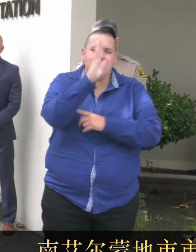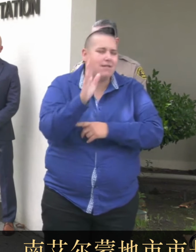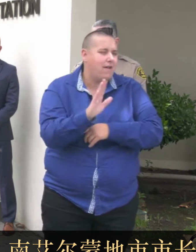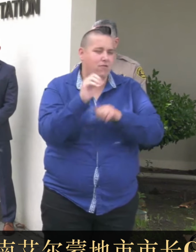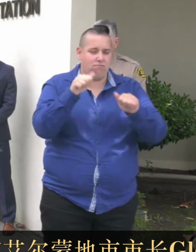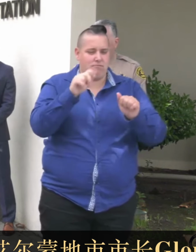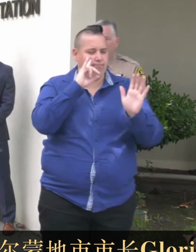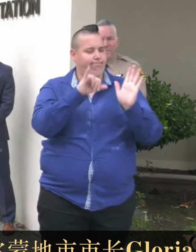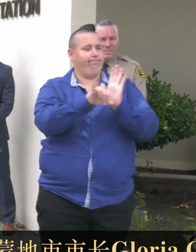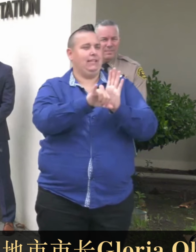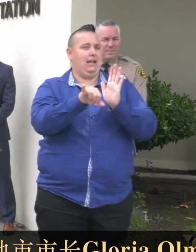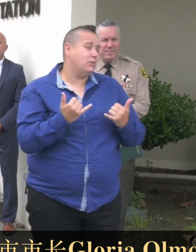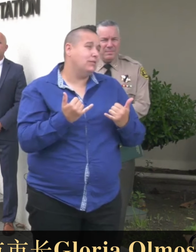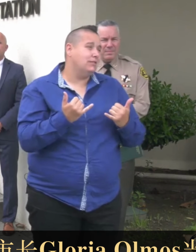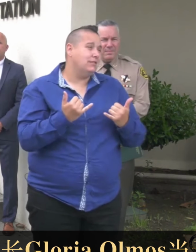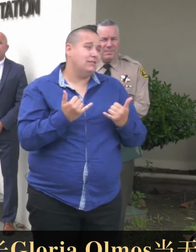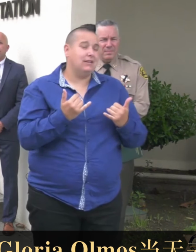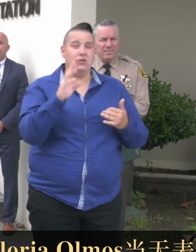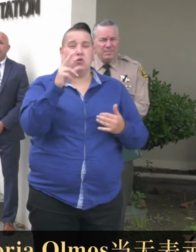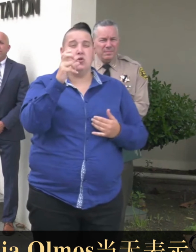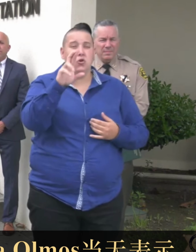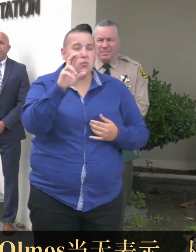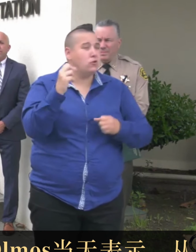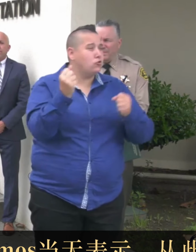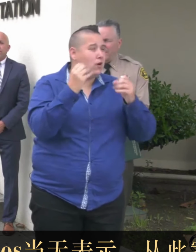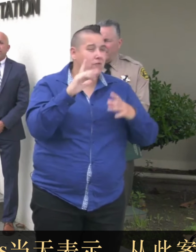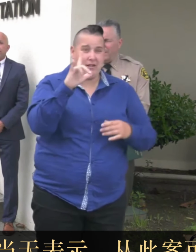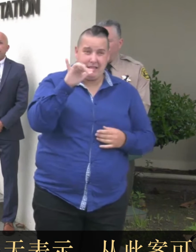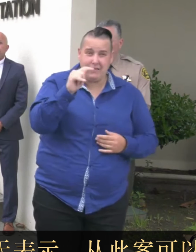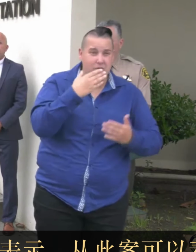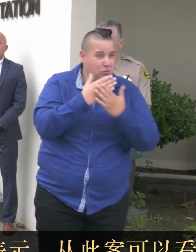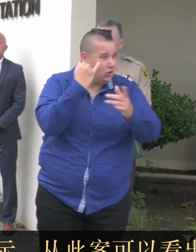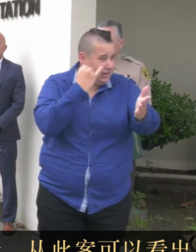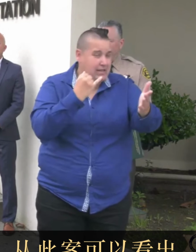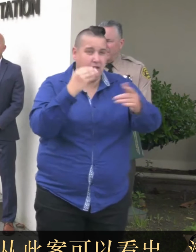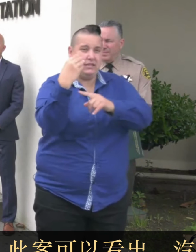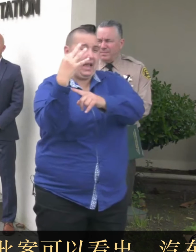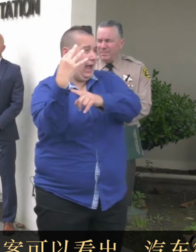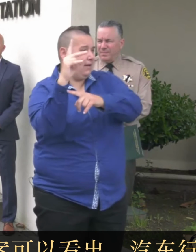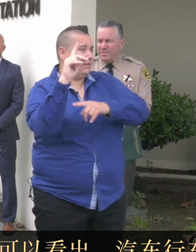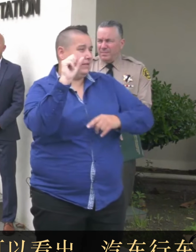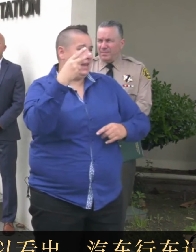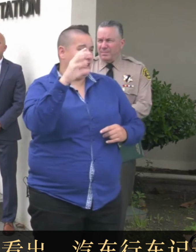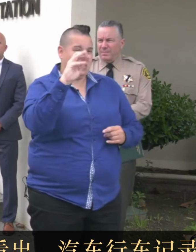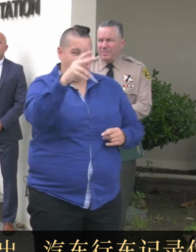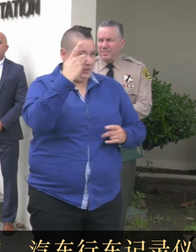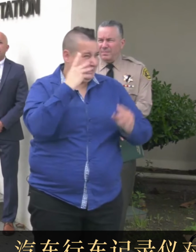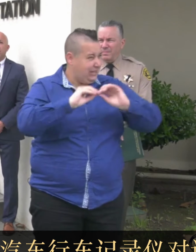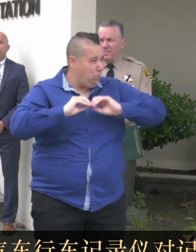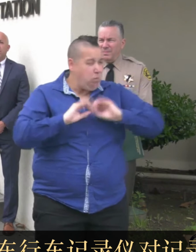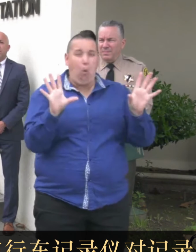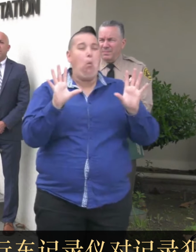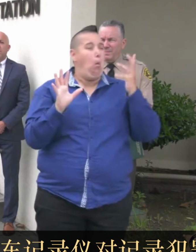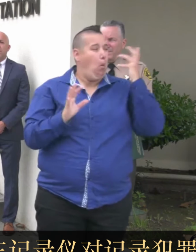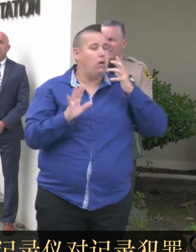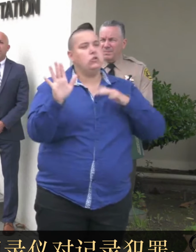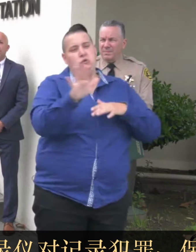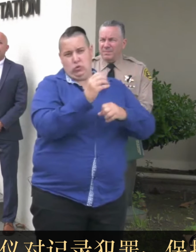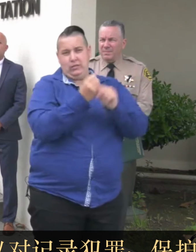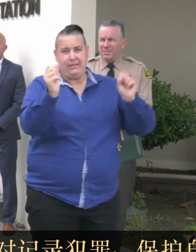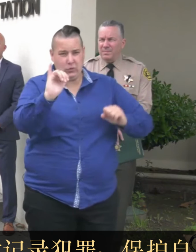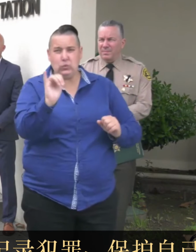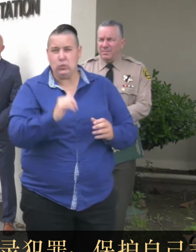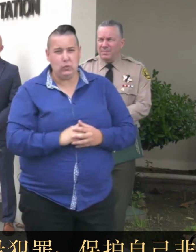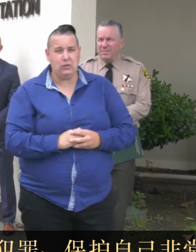able to identify the suspect. Uber drivers, Lyft drivers, maybe that's a good idea. Get that dash cam. You saw how clear that was. That's for your safety as